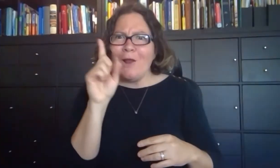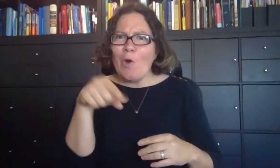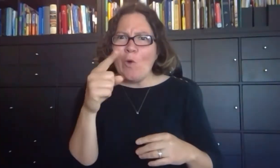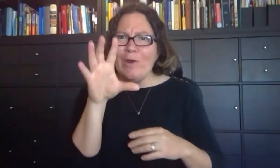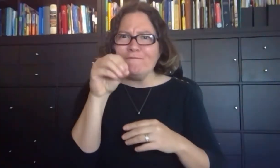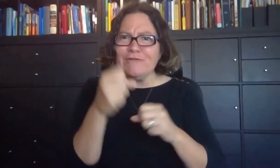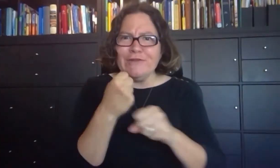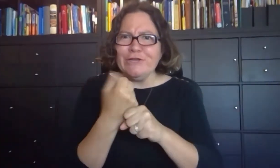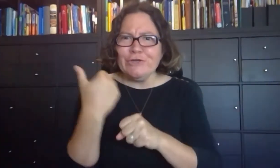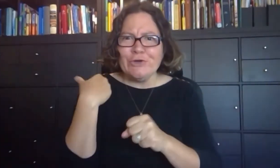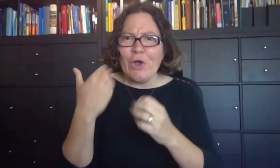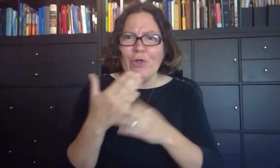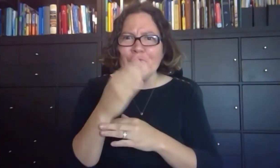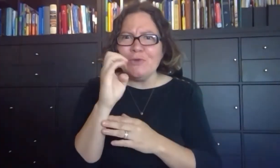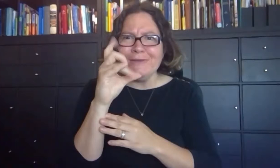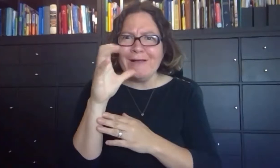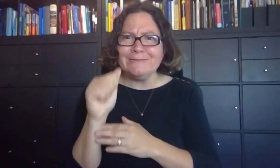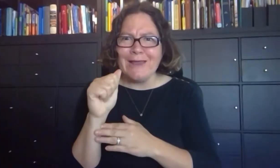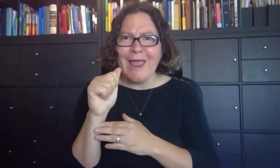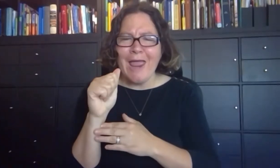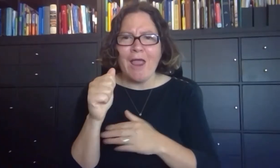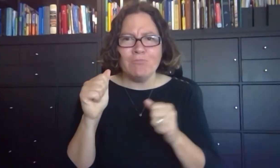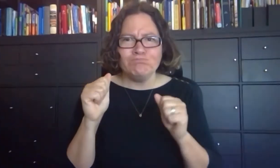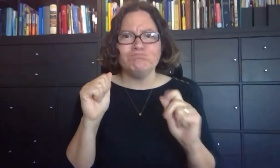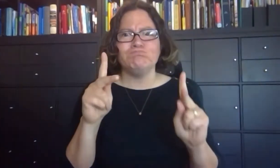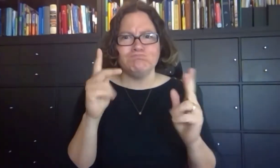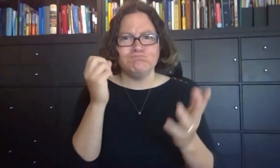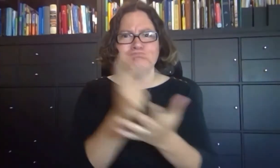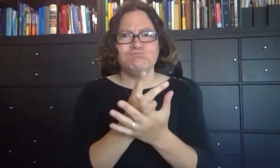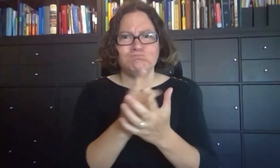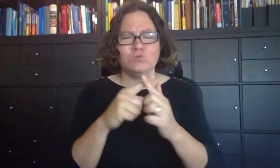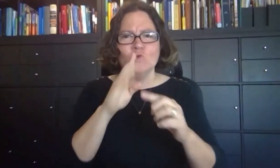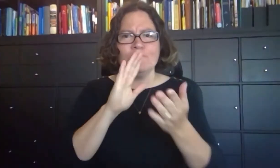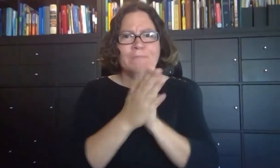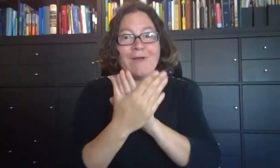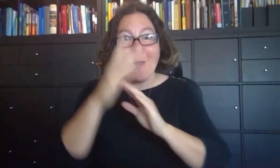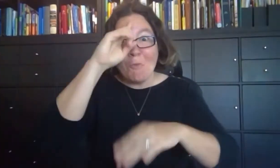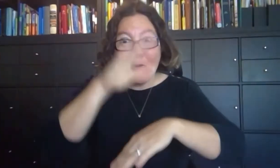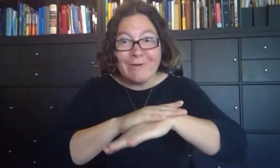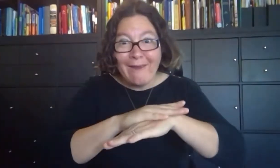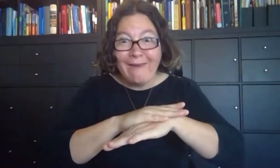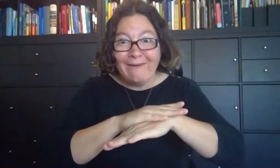that women, only 50 years ago, women were allowed to be ordained in the